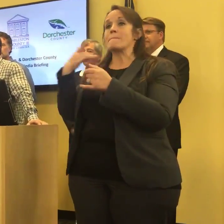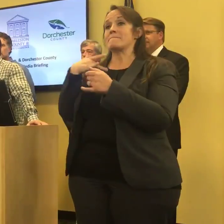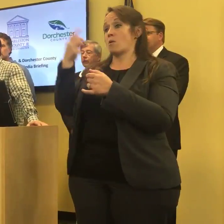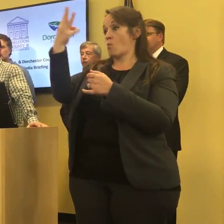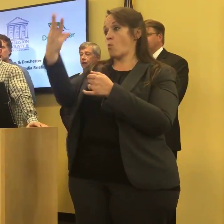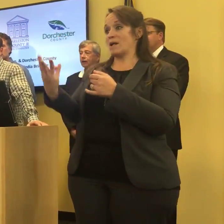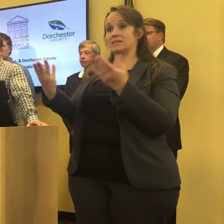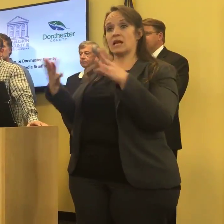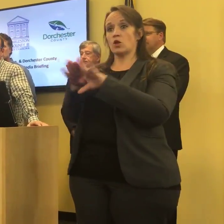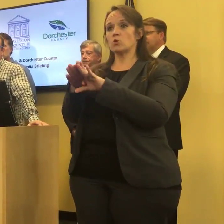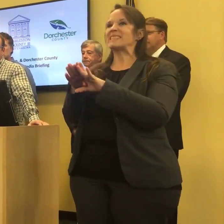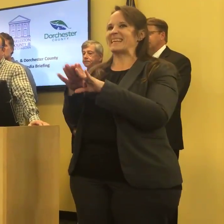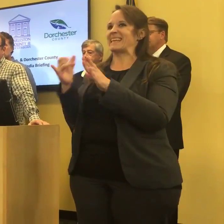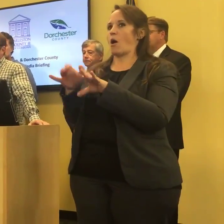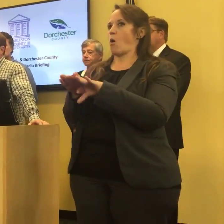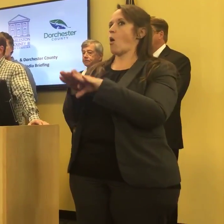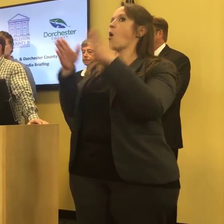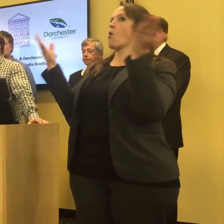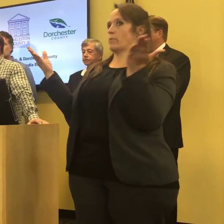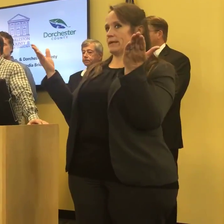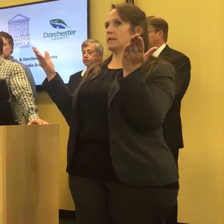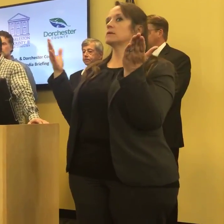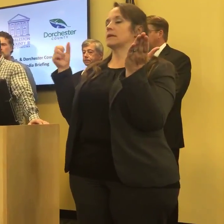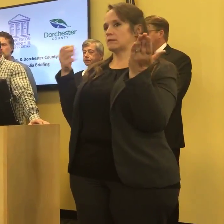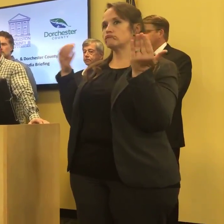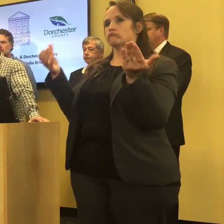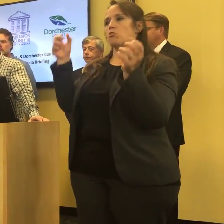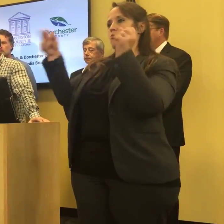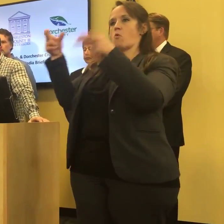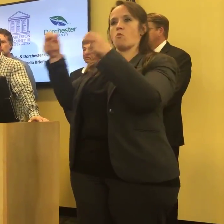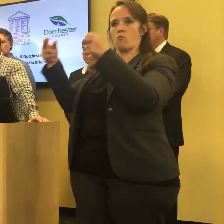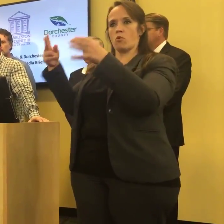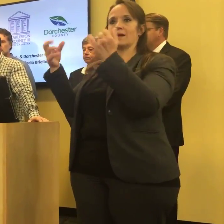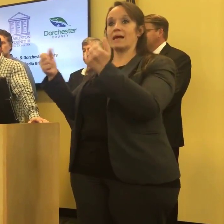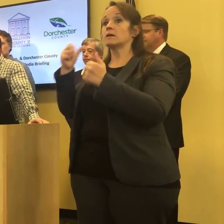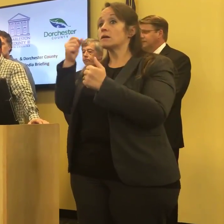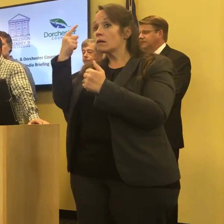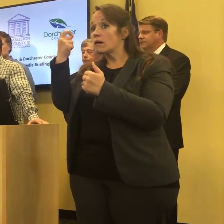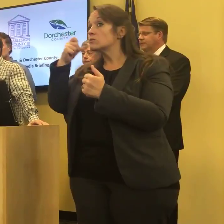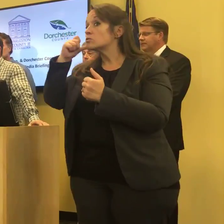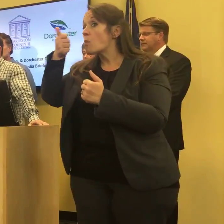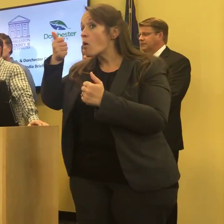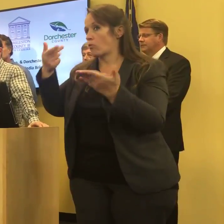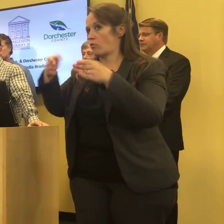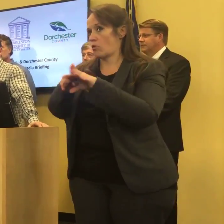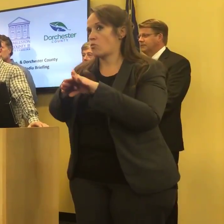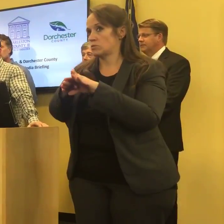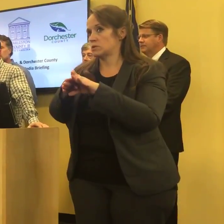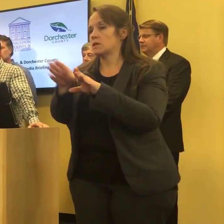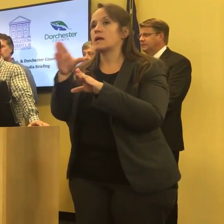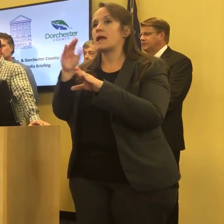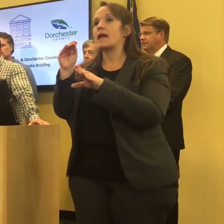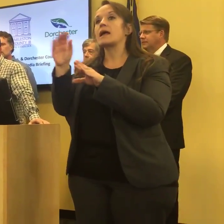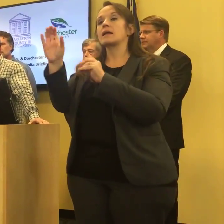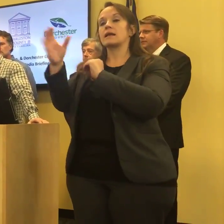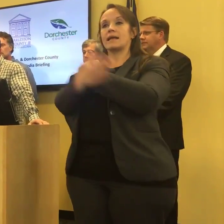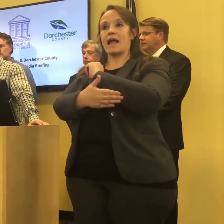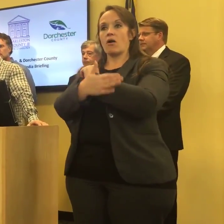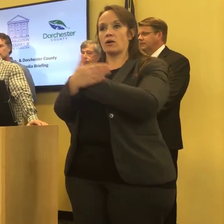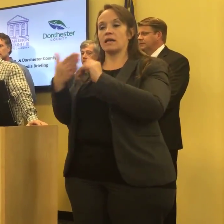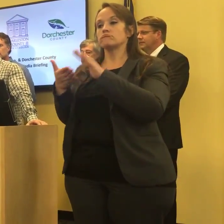p.m. tonight. They will be closed all day tomorrow. County operations is also closing down at 3 p.m. today as